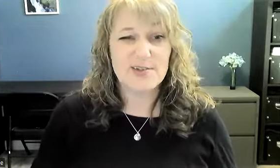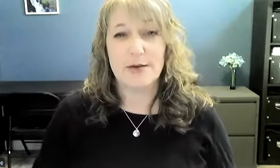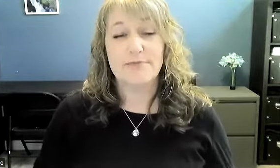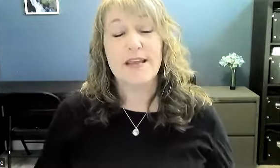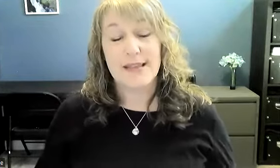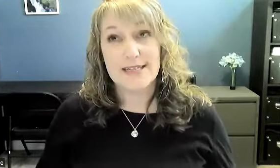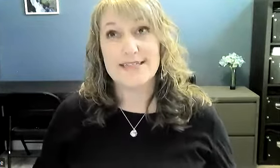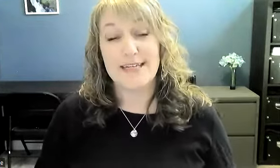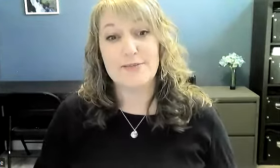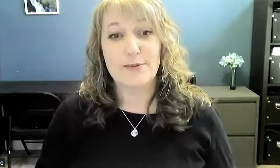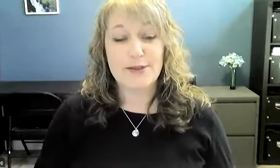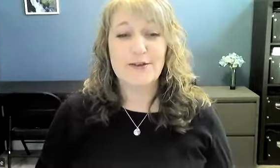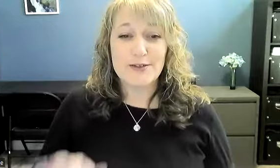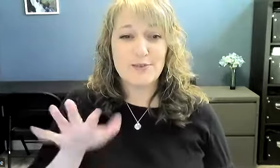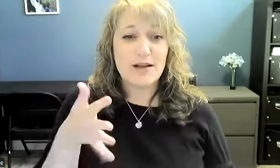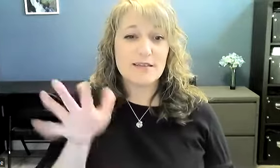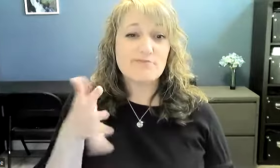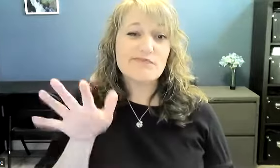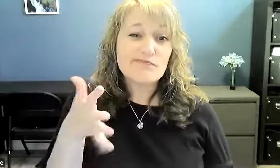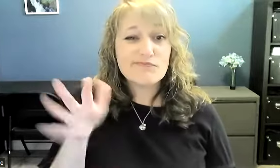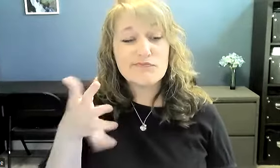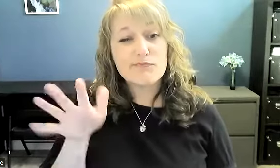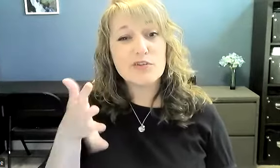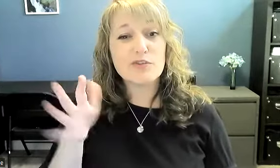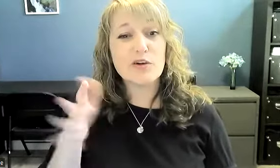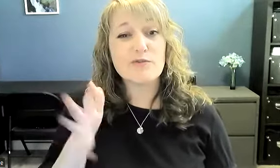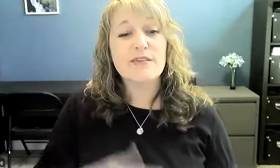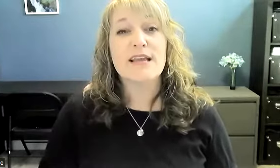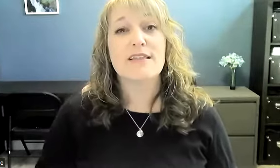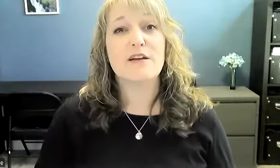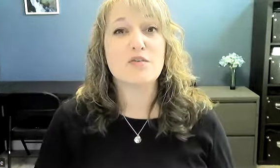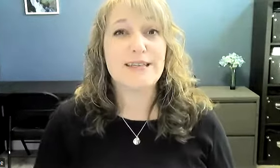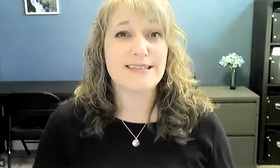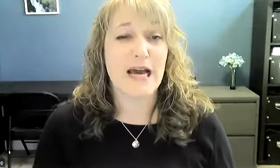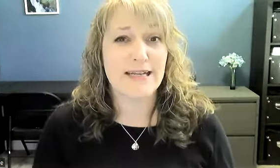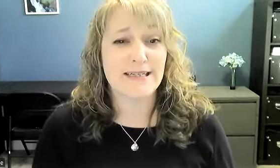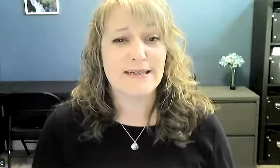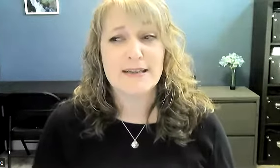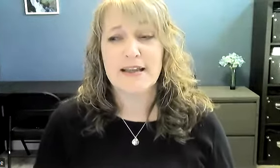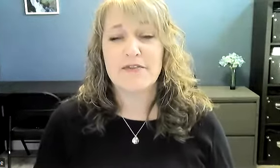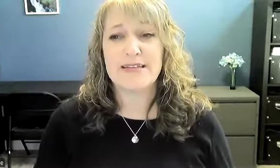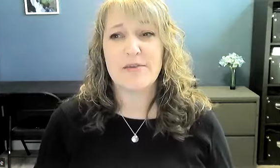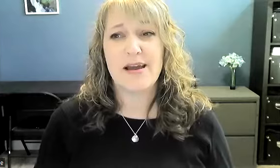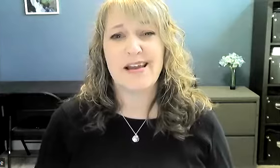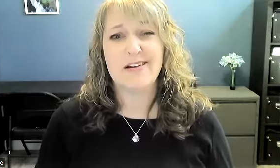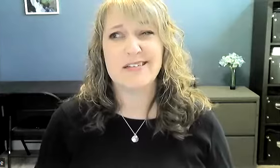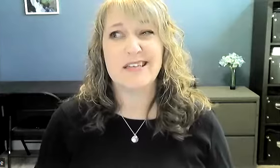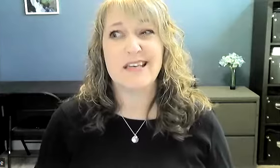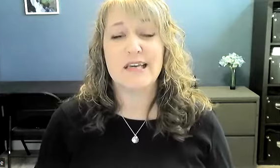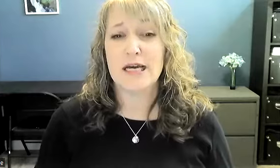So that sign is probably not very surprising. So-so. That also means kinda. Like if I say my hair is kind